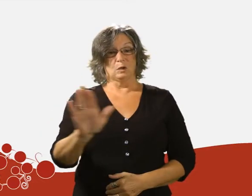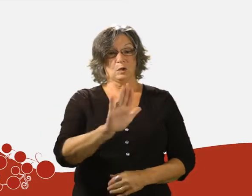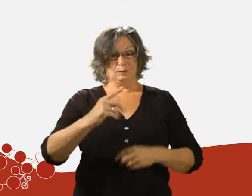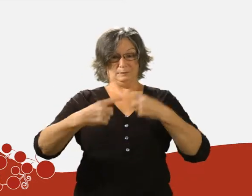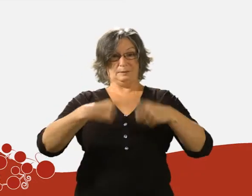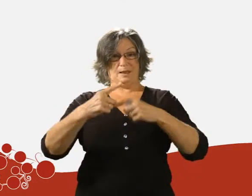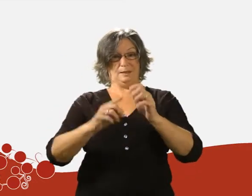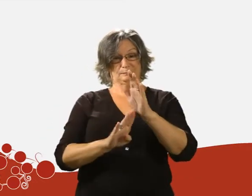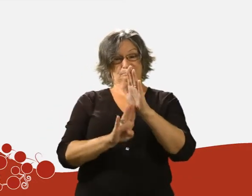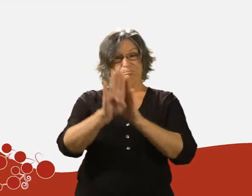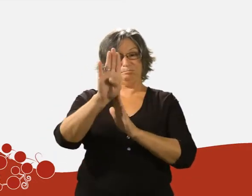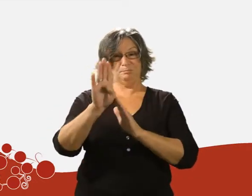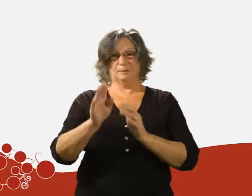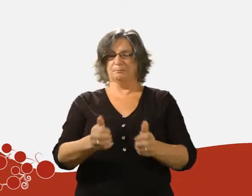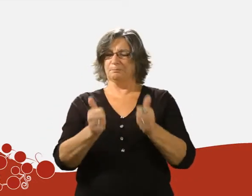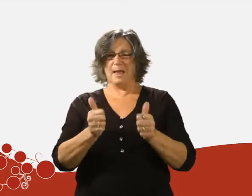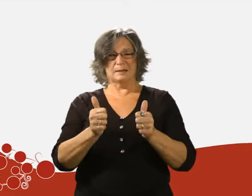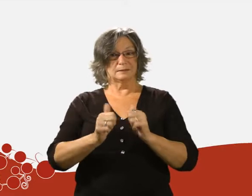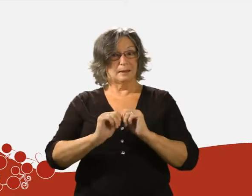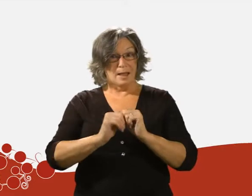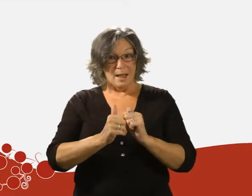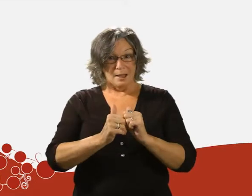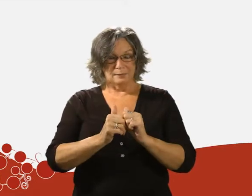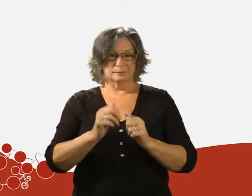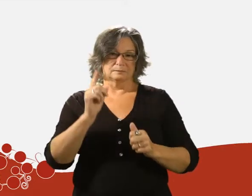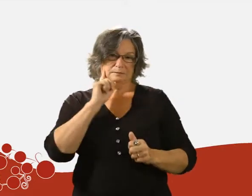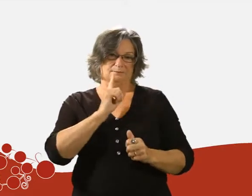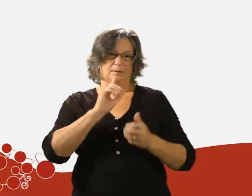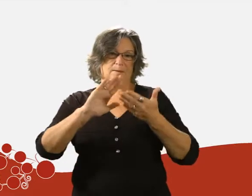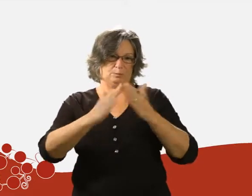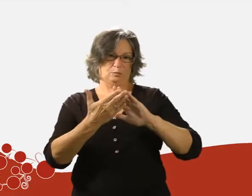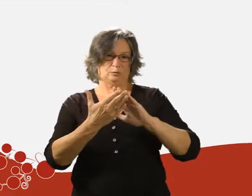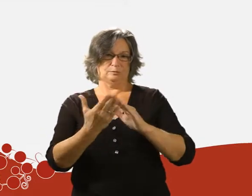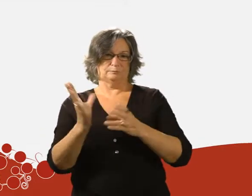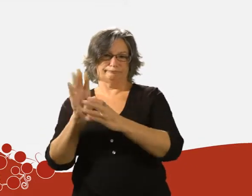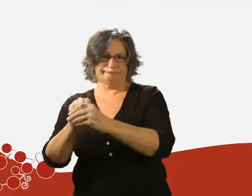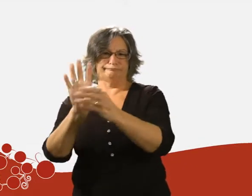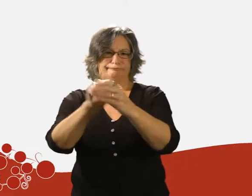One of the best ways to see your skills grow is to participate in the deaf community.